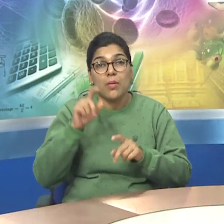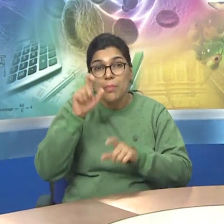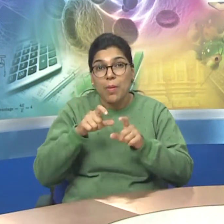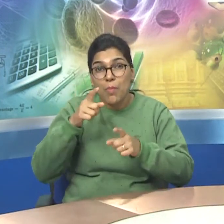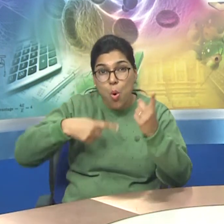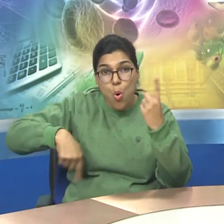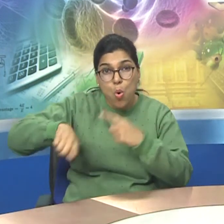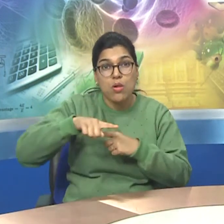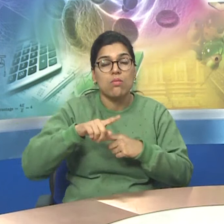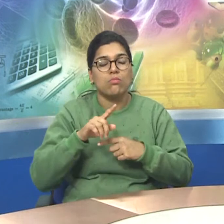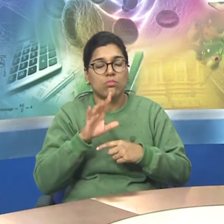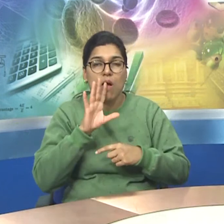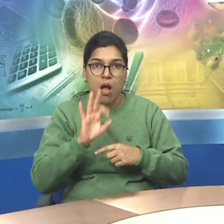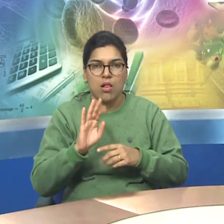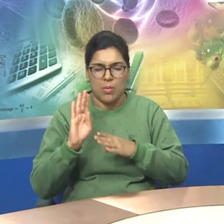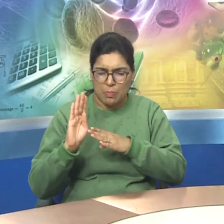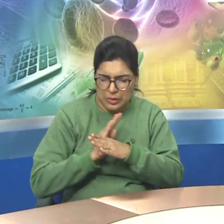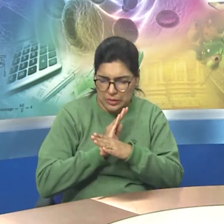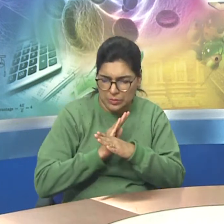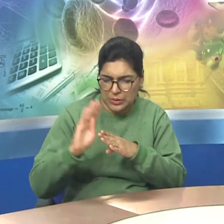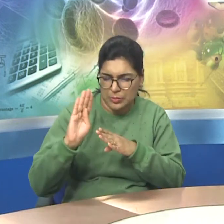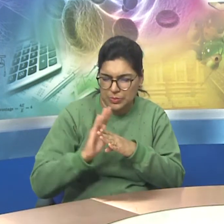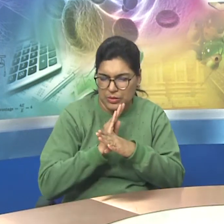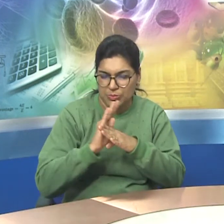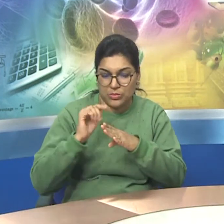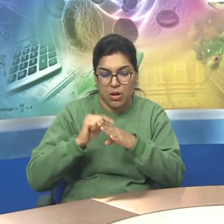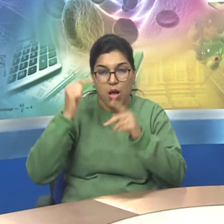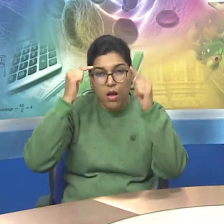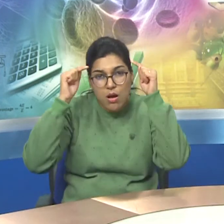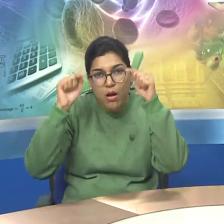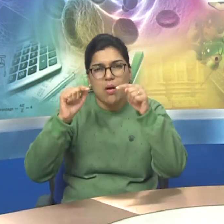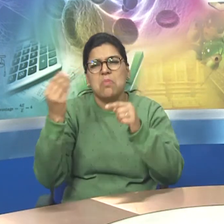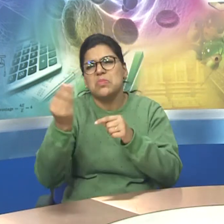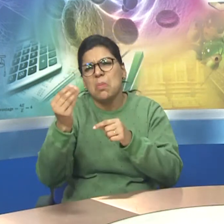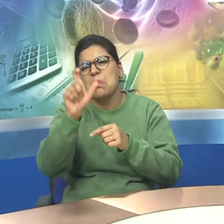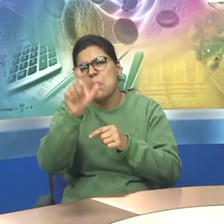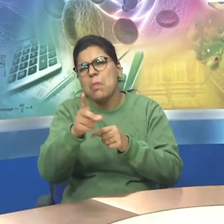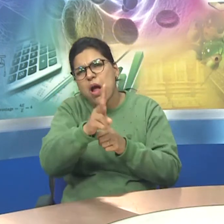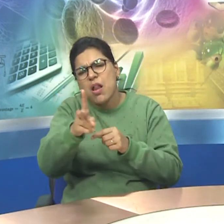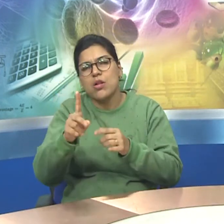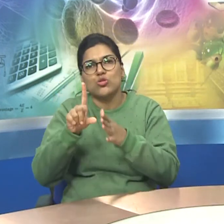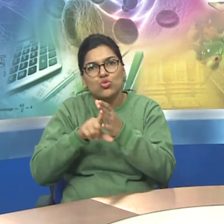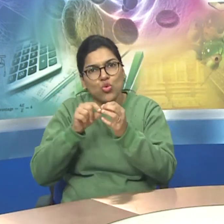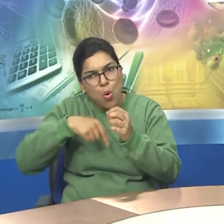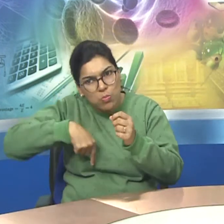However, if we are too busy with our daily life